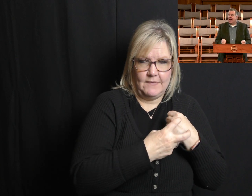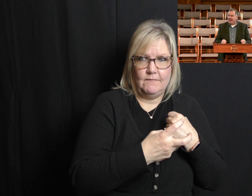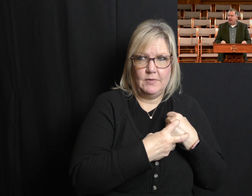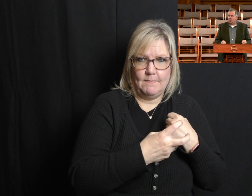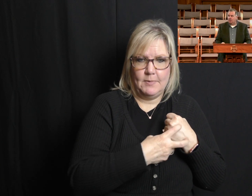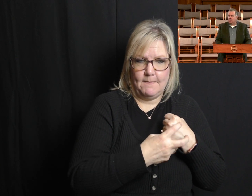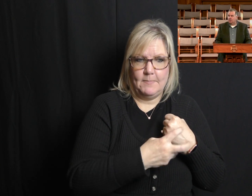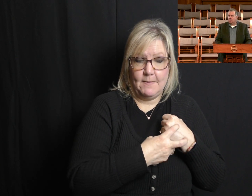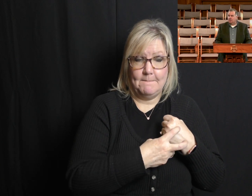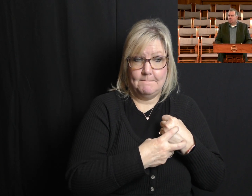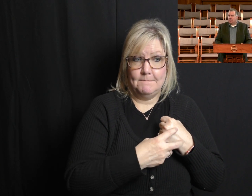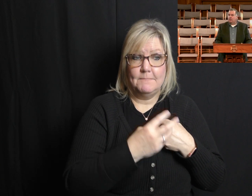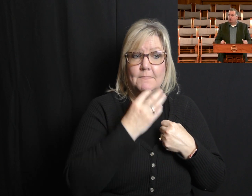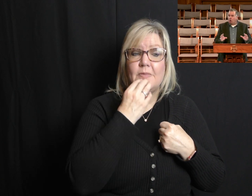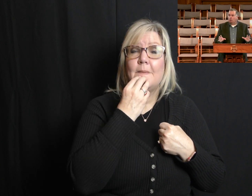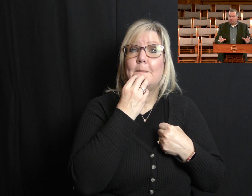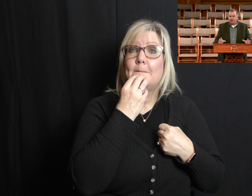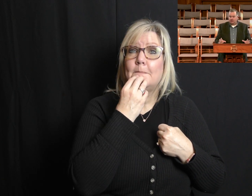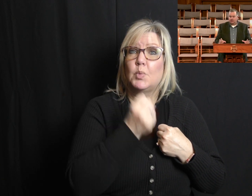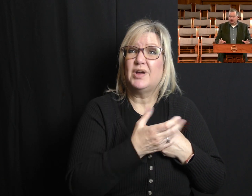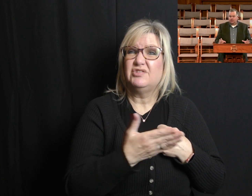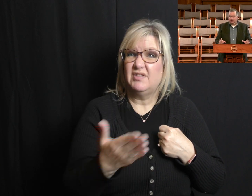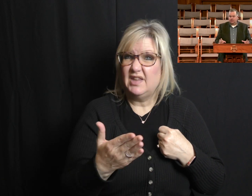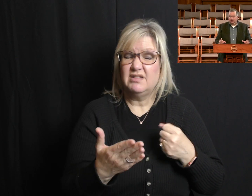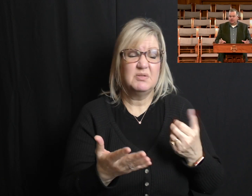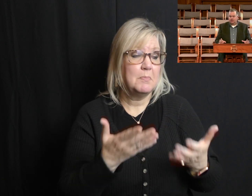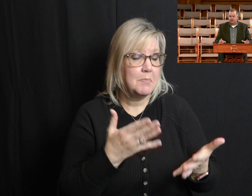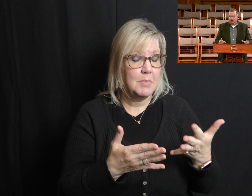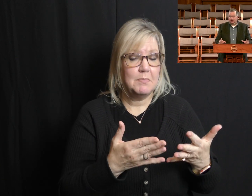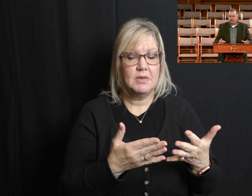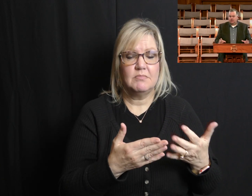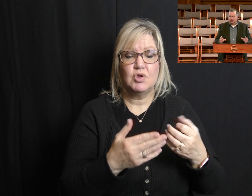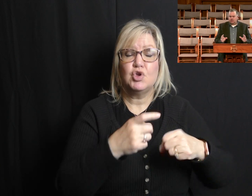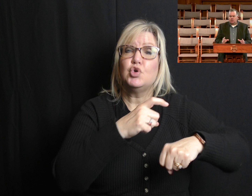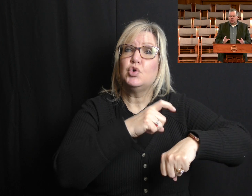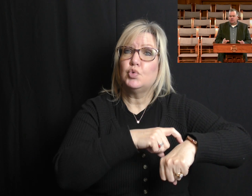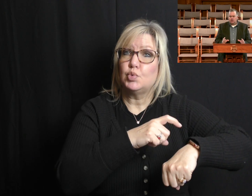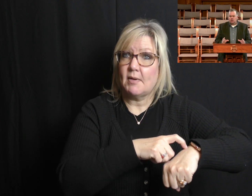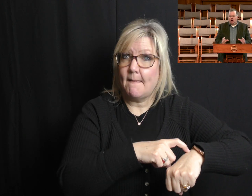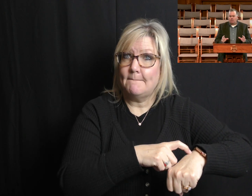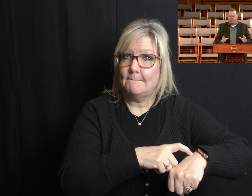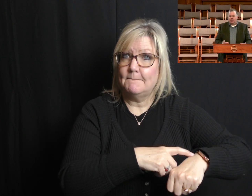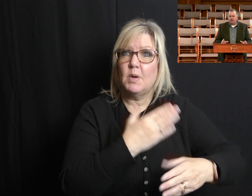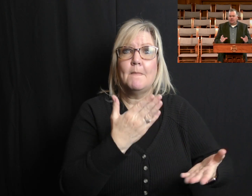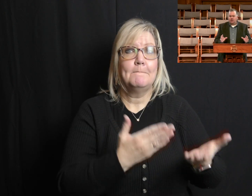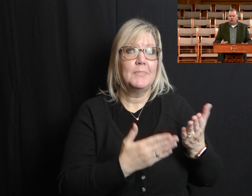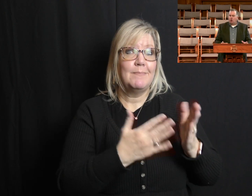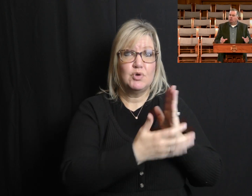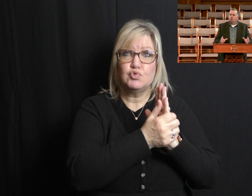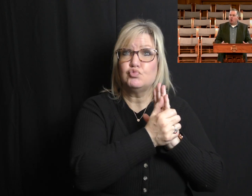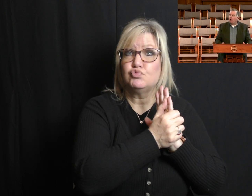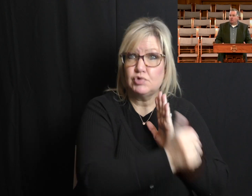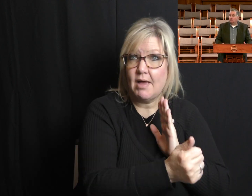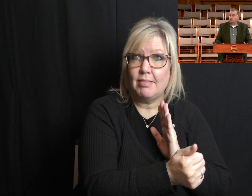their time in the wrong places. Some of you are building your own barns